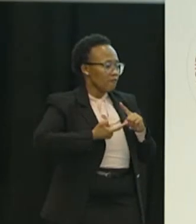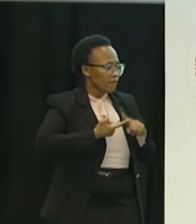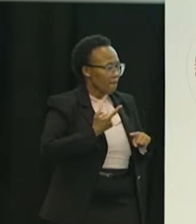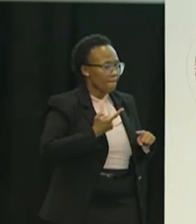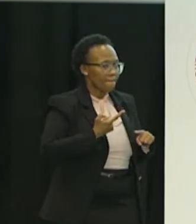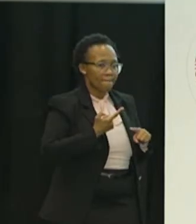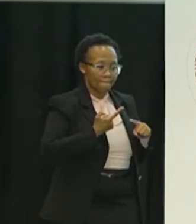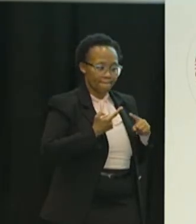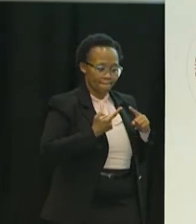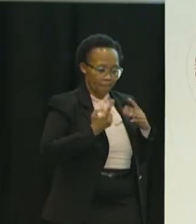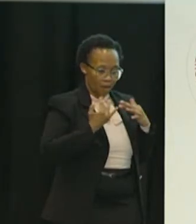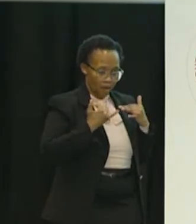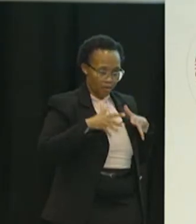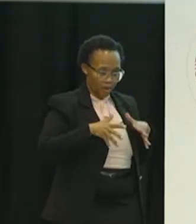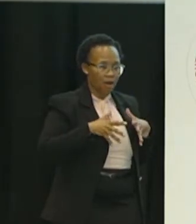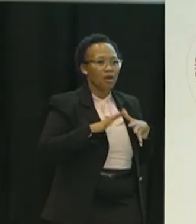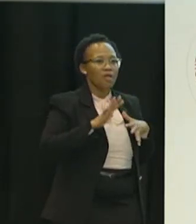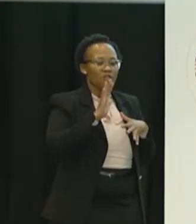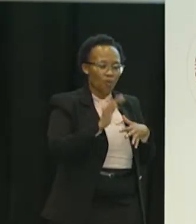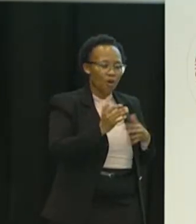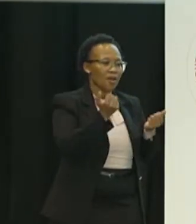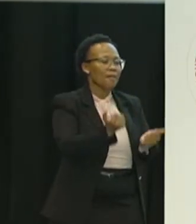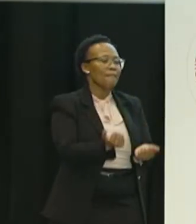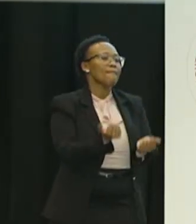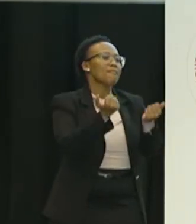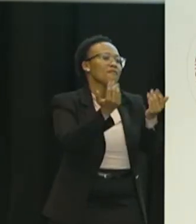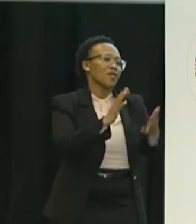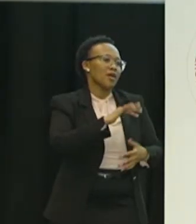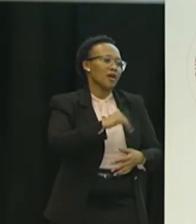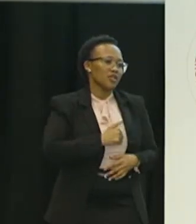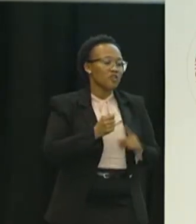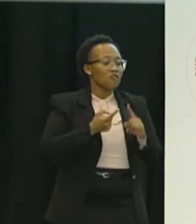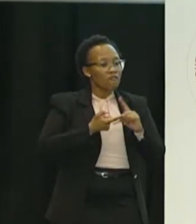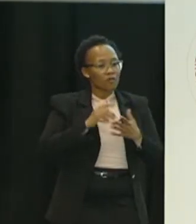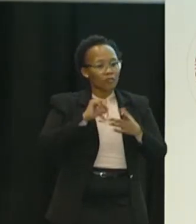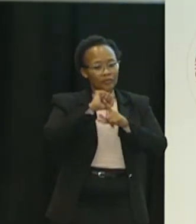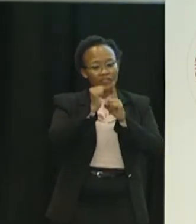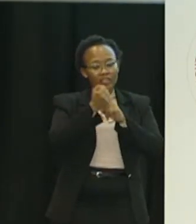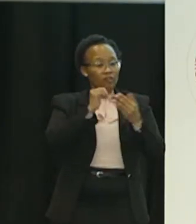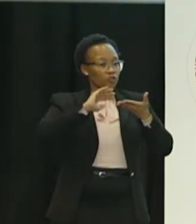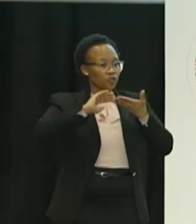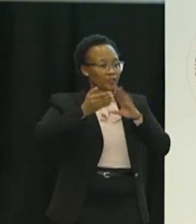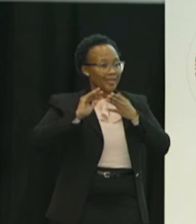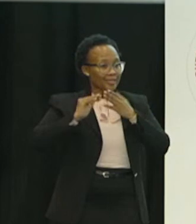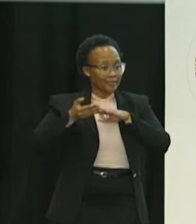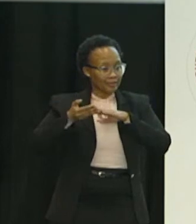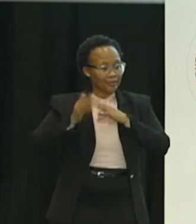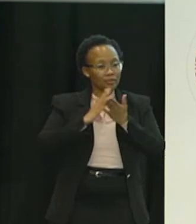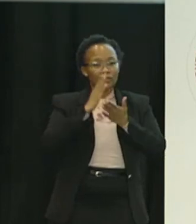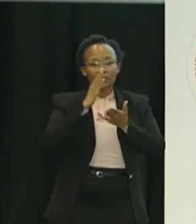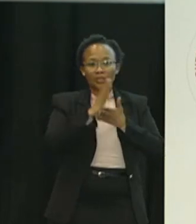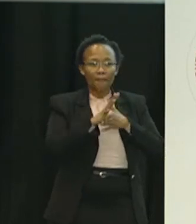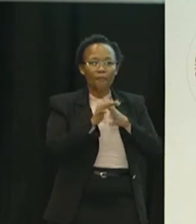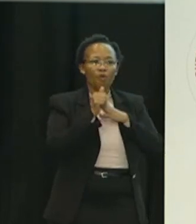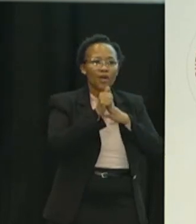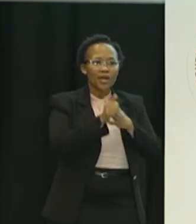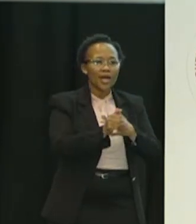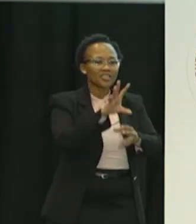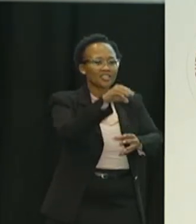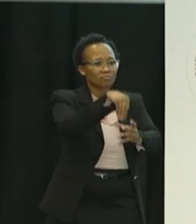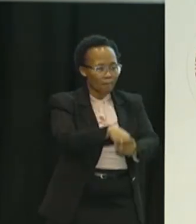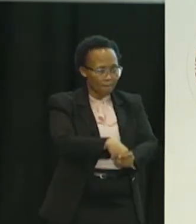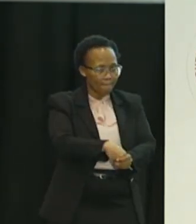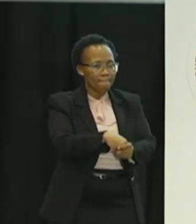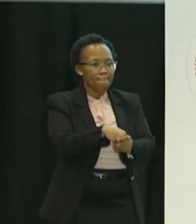And I think, if I may, coming from a civil society perspective, some of you that are leaders are already aware that very